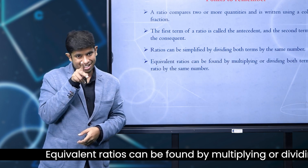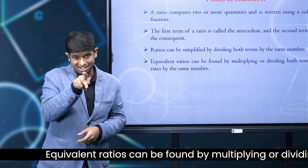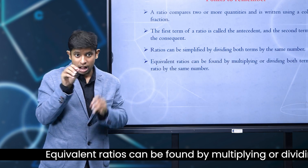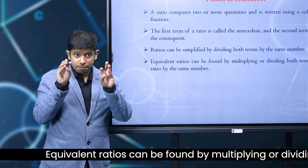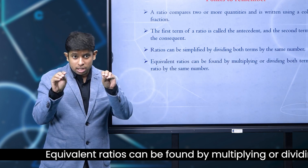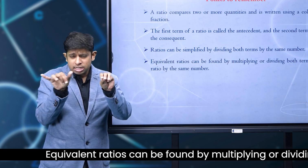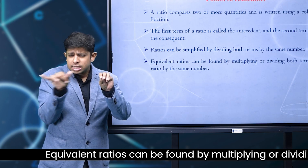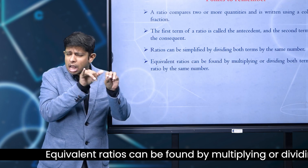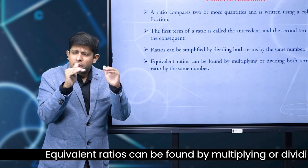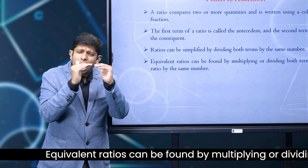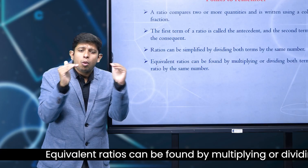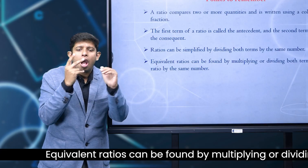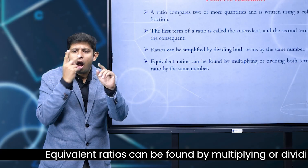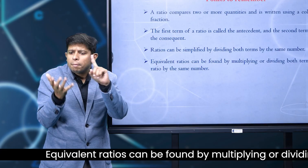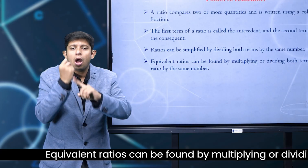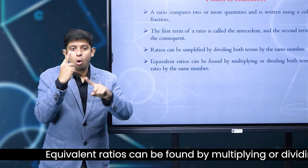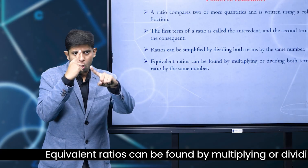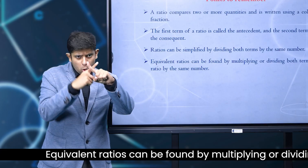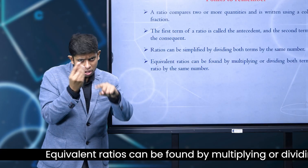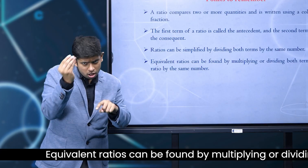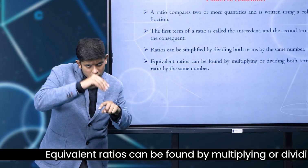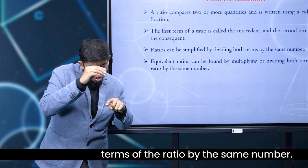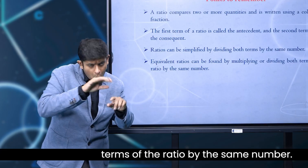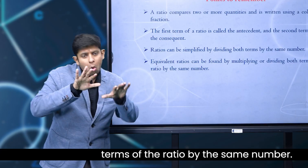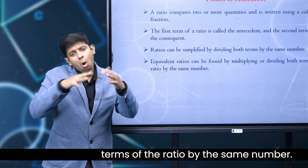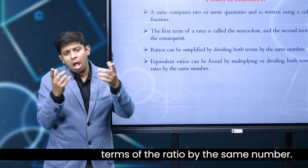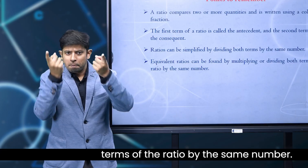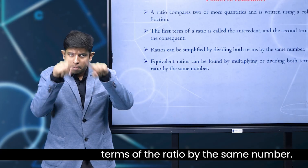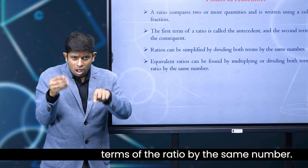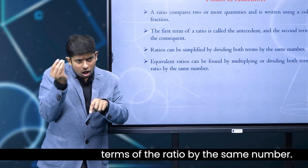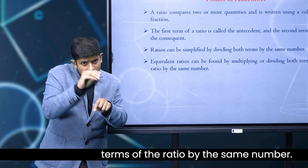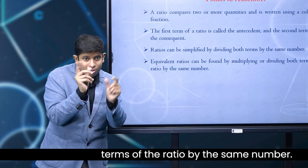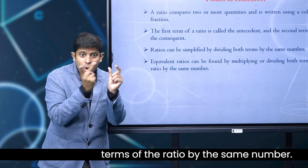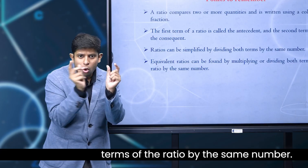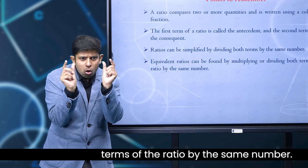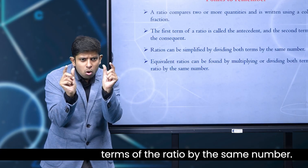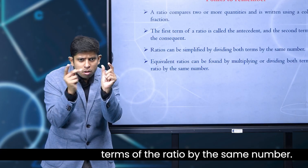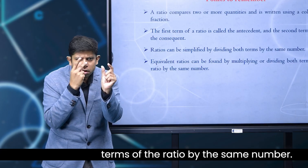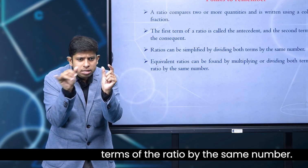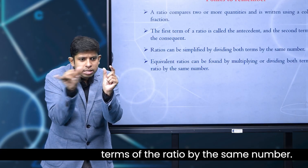Equivalent ratios can be found by multiplying or dividing both terms of the ratio by the same number.